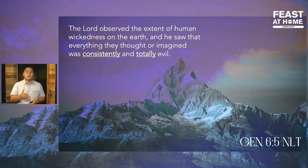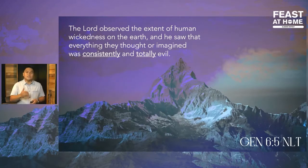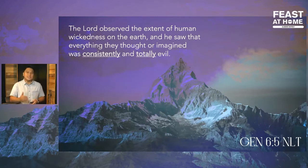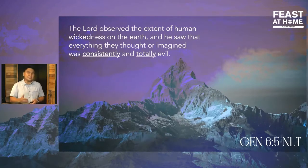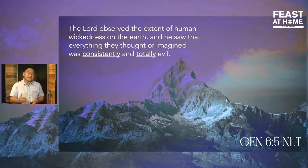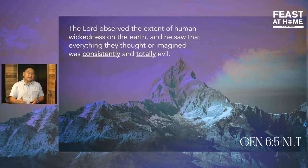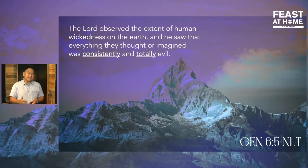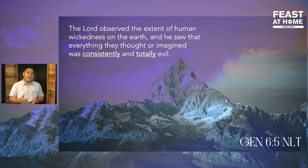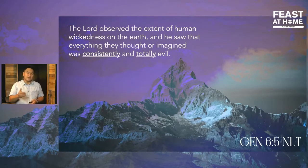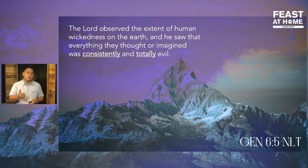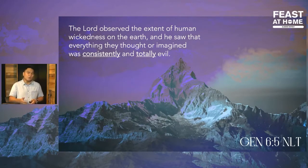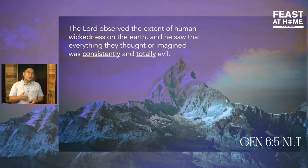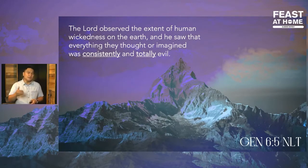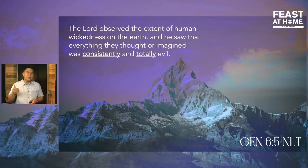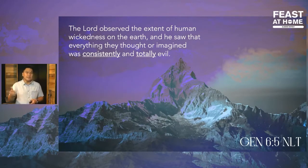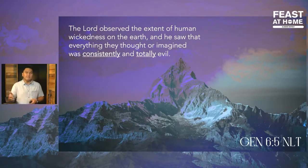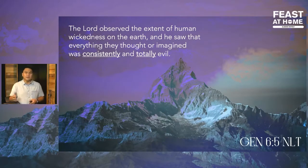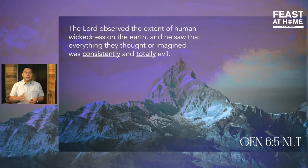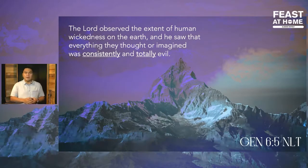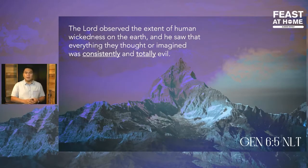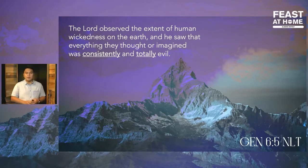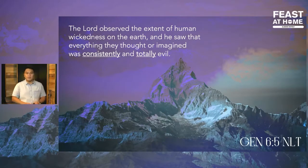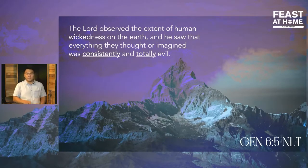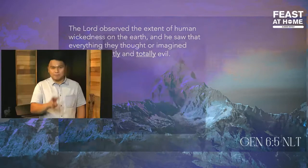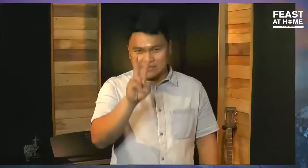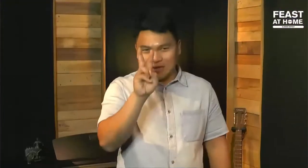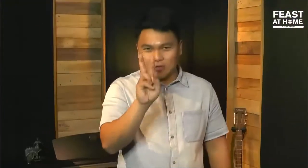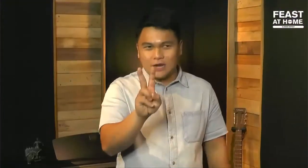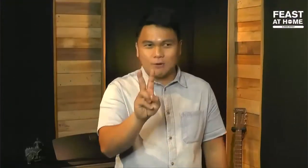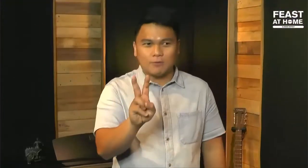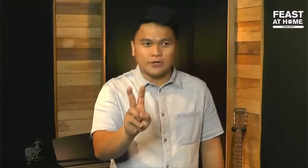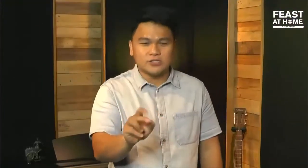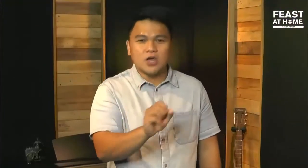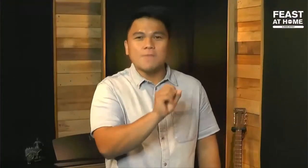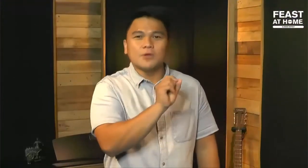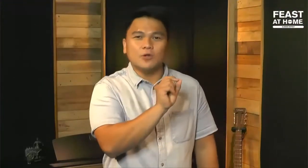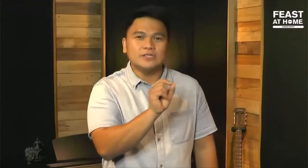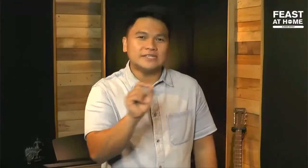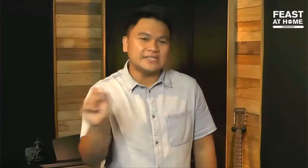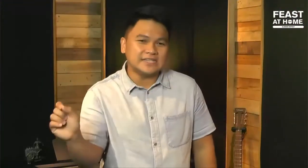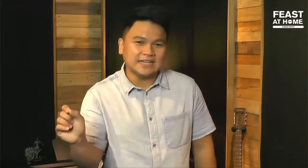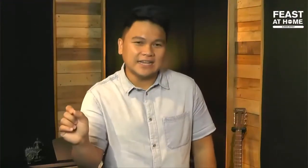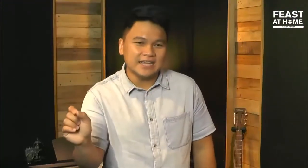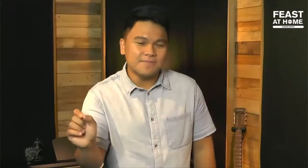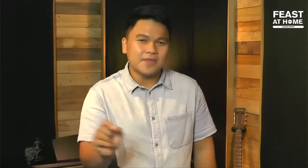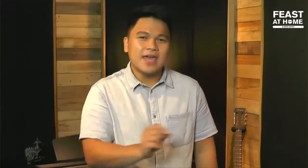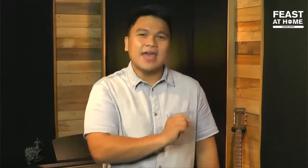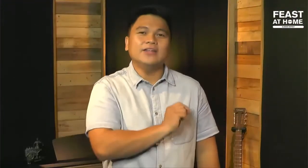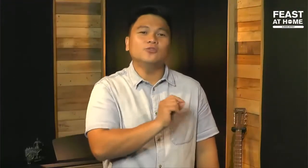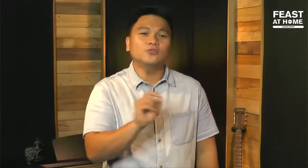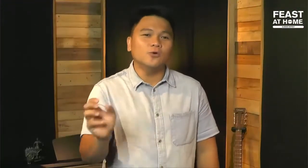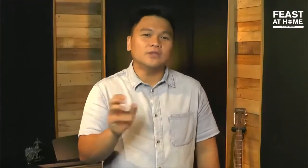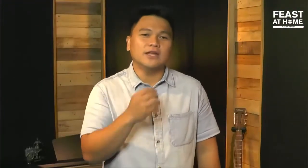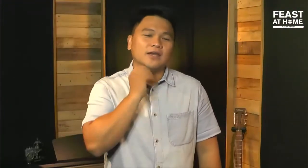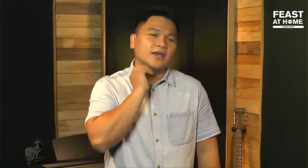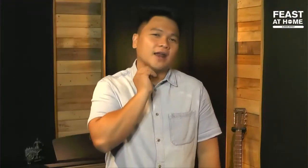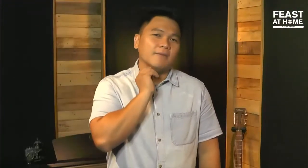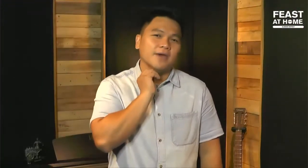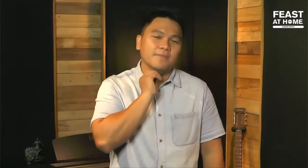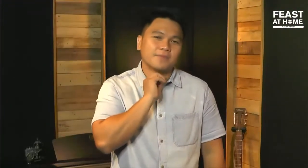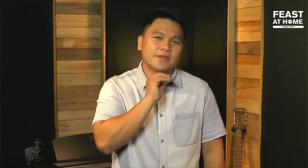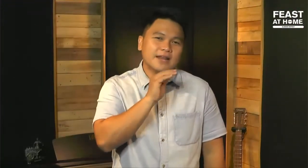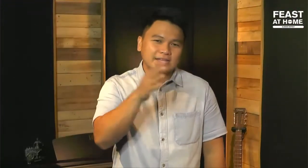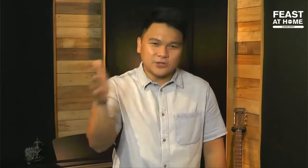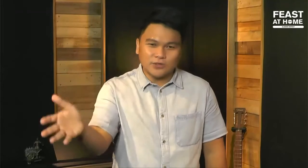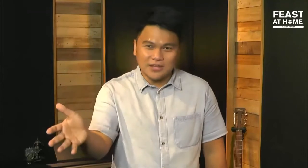was consistently and totally evil. Grabe, no? Pansinin niyo yung dalawang words. Consistently and totally. Ay,